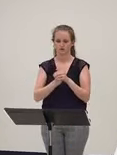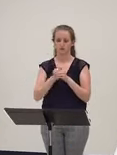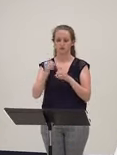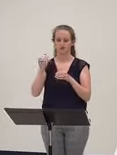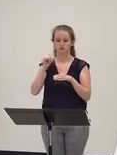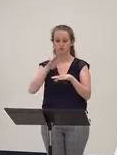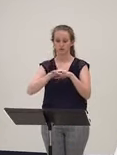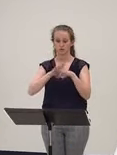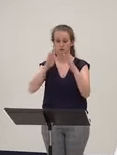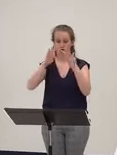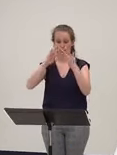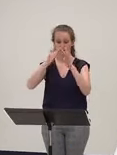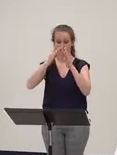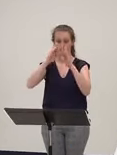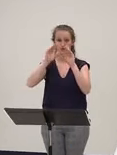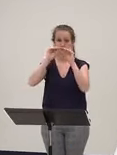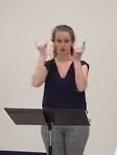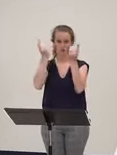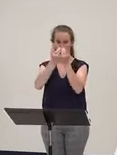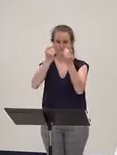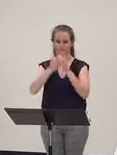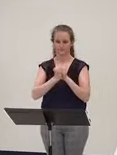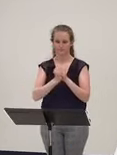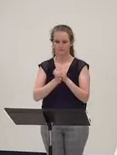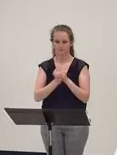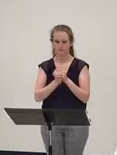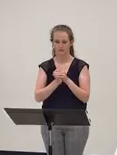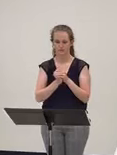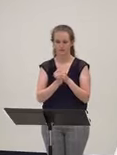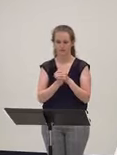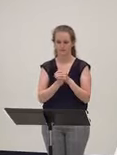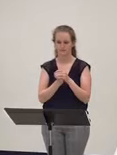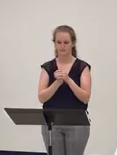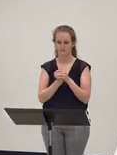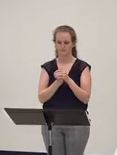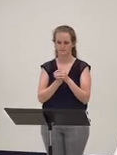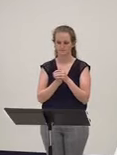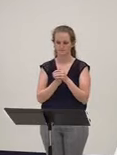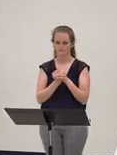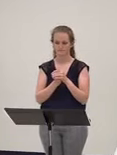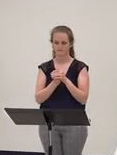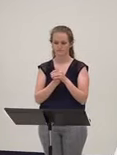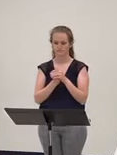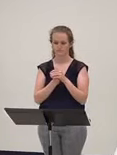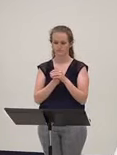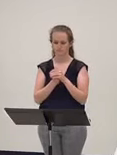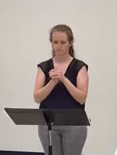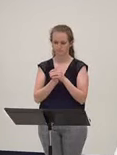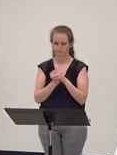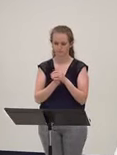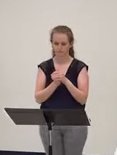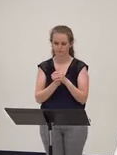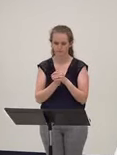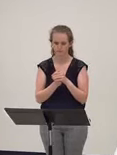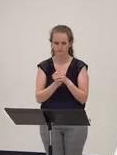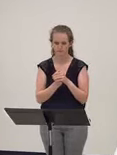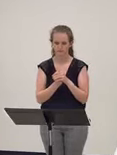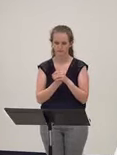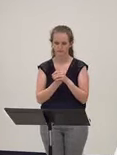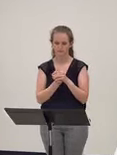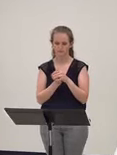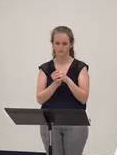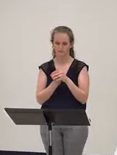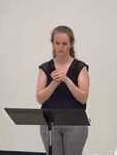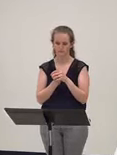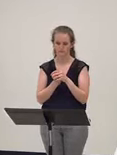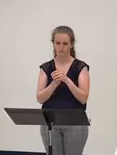information available on the diocese's webpage and webpage managed by the diocese claims and balloting